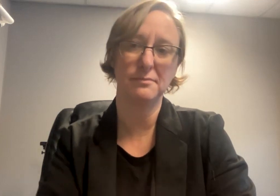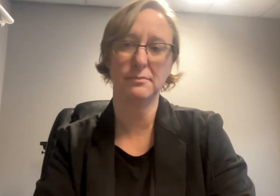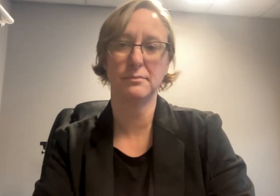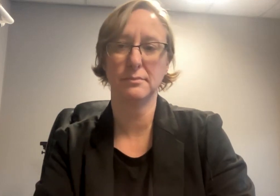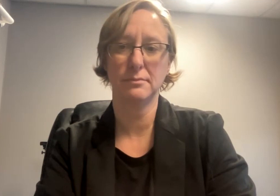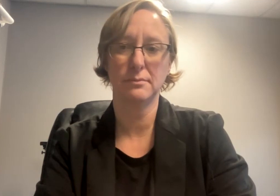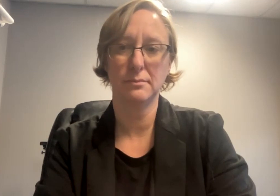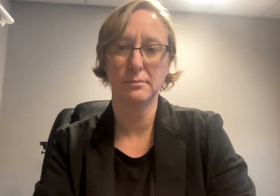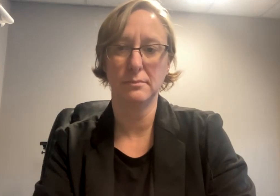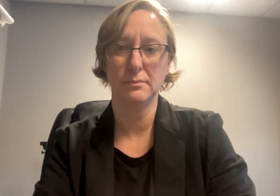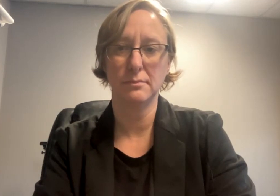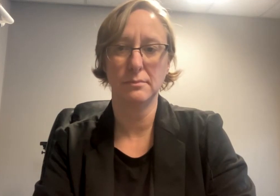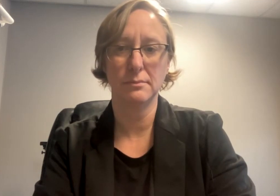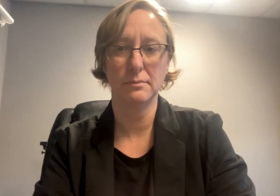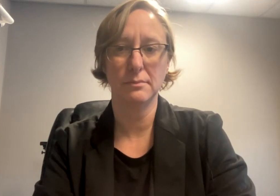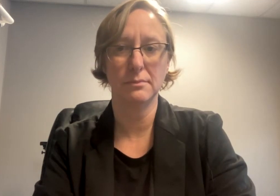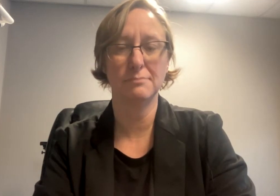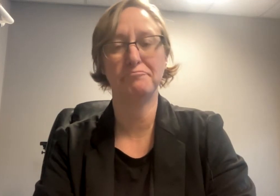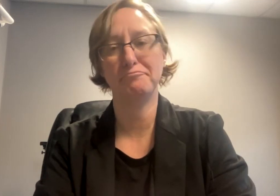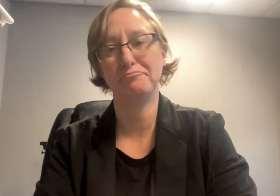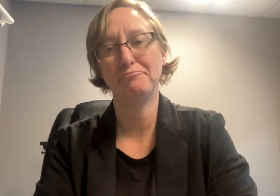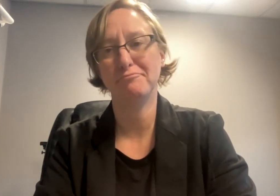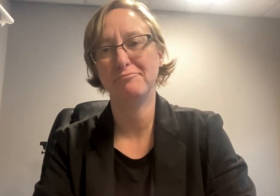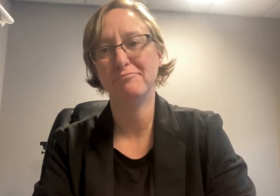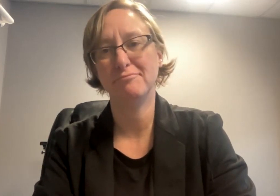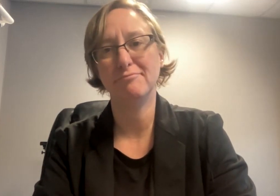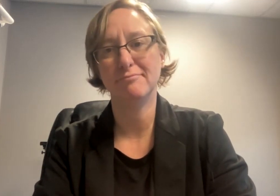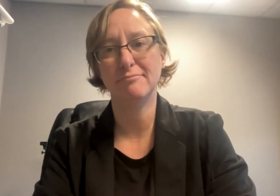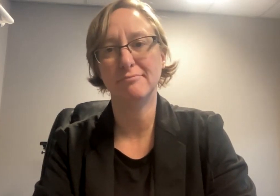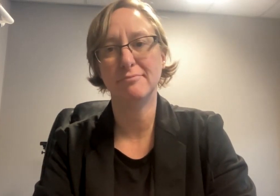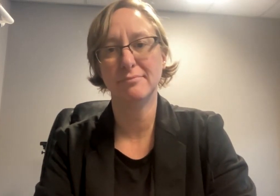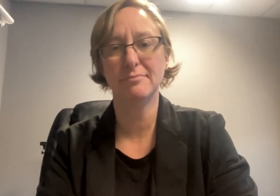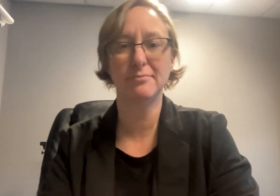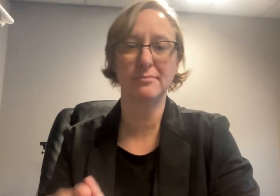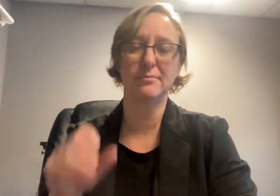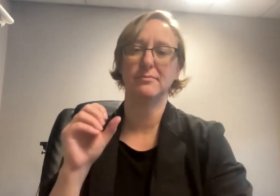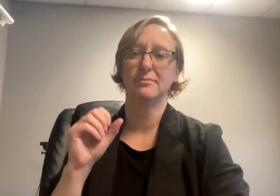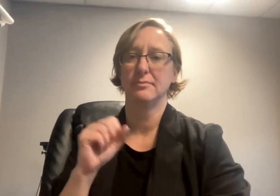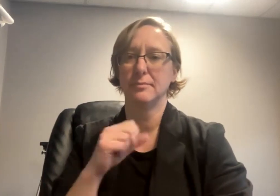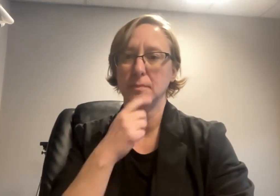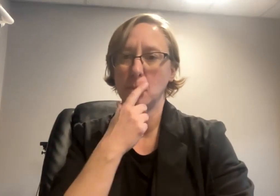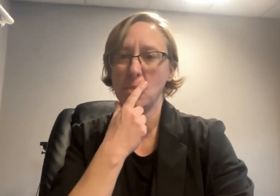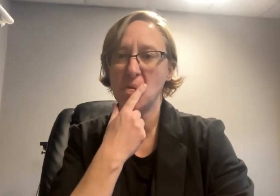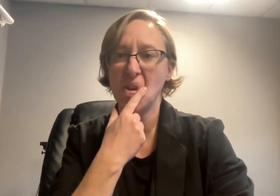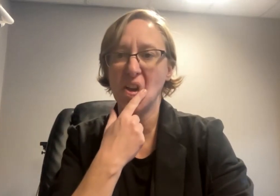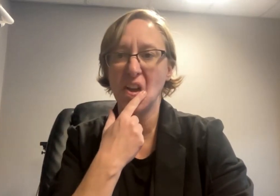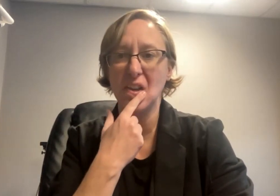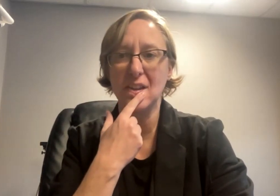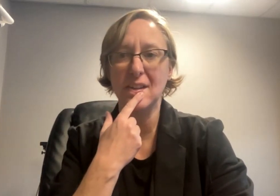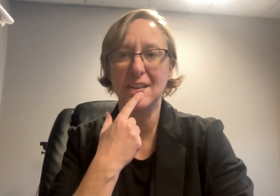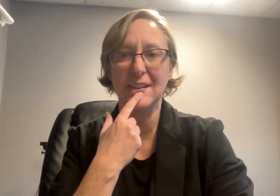sorry to say that, but I want licensure. So I agree. Can I switch with someone, please? I need some